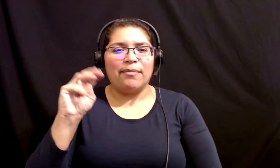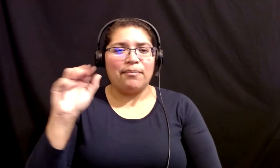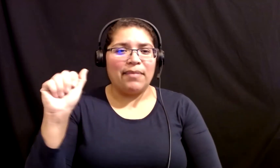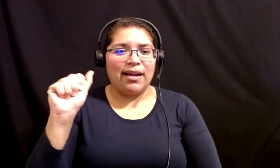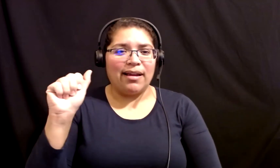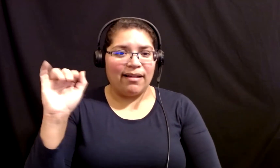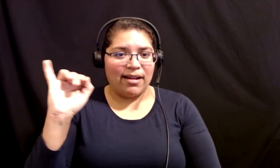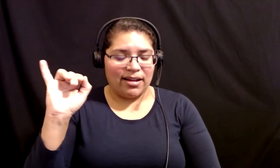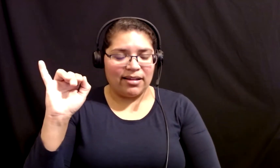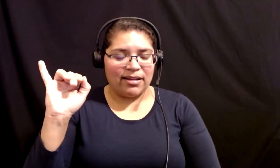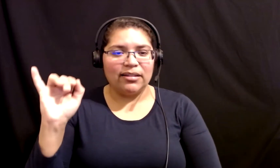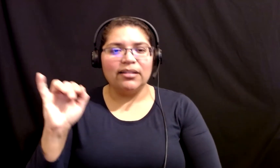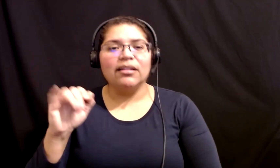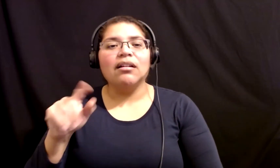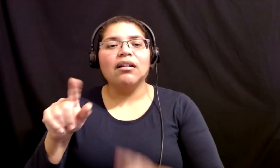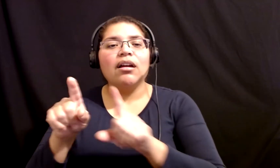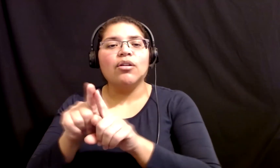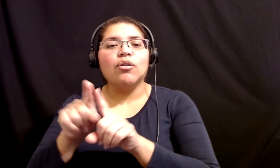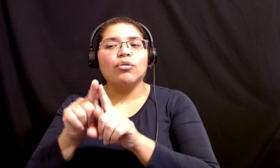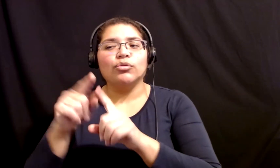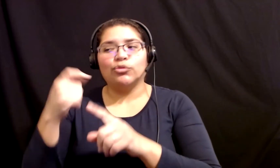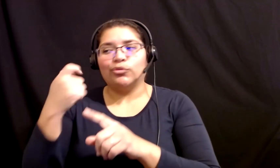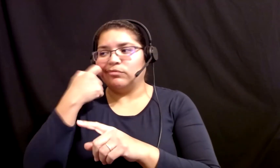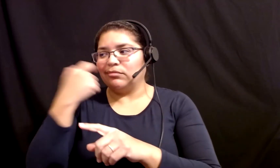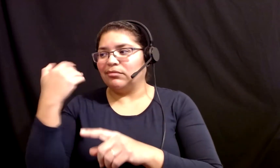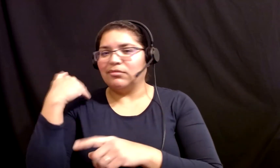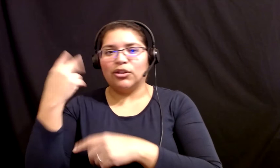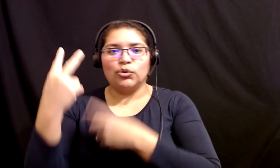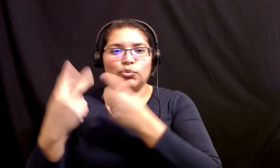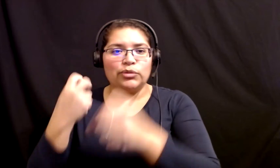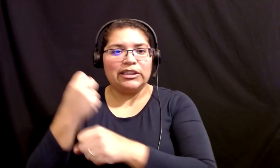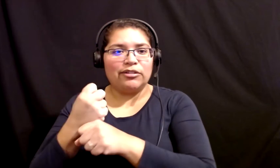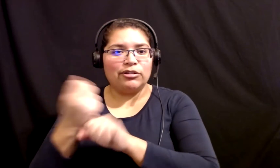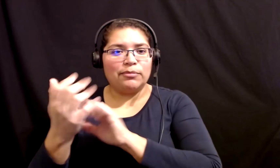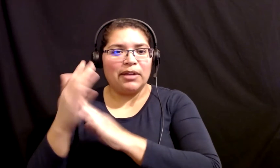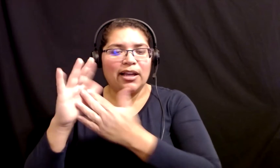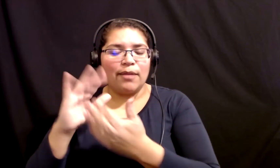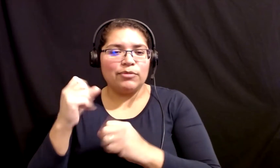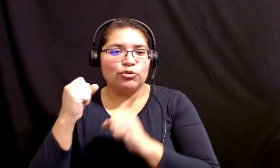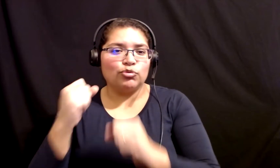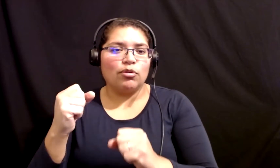it's also it's become over the last 2 years a very strong